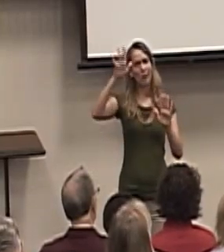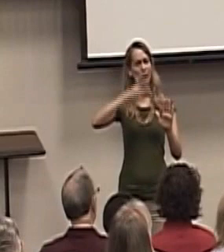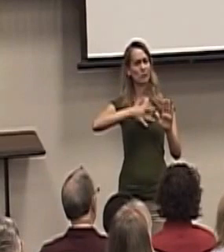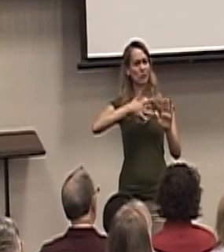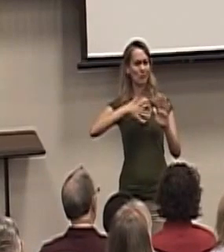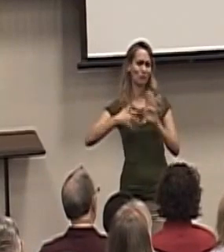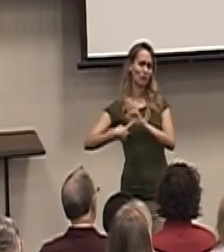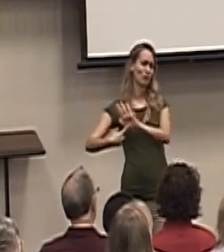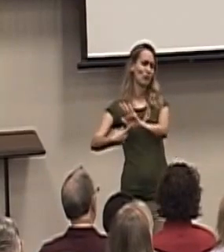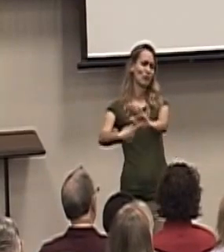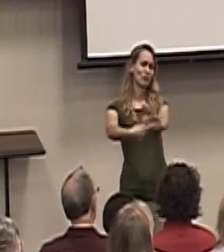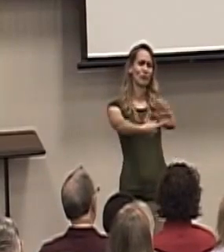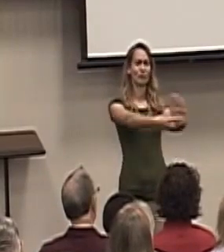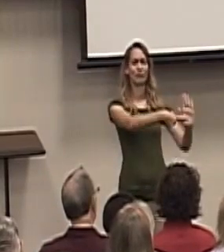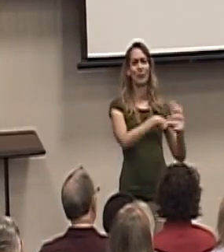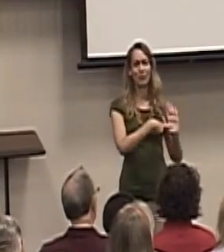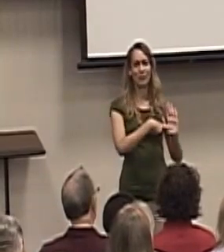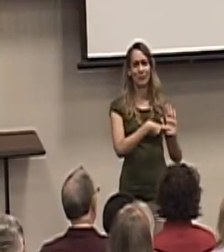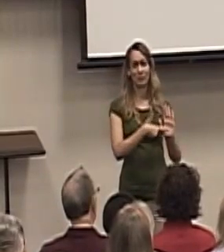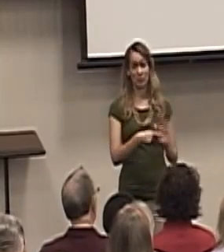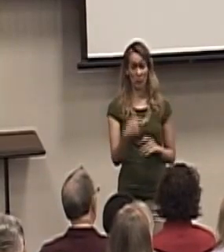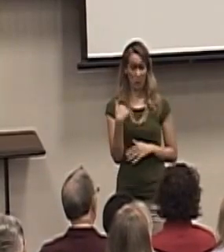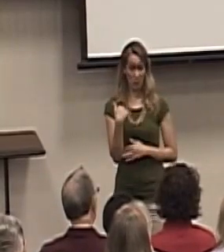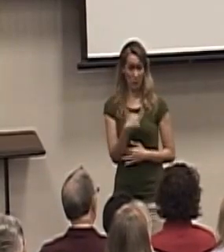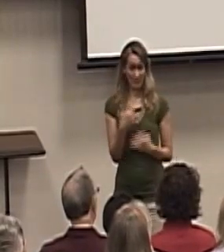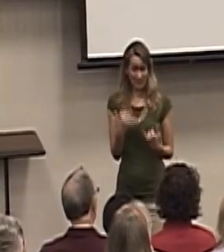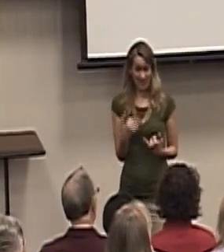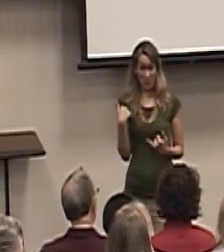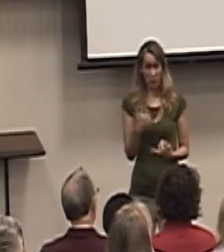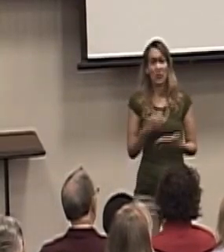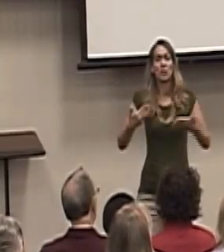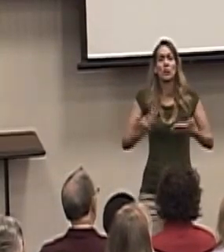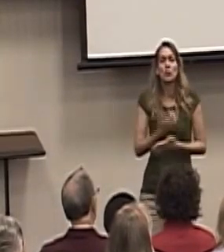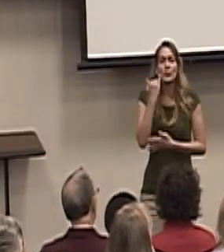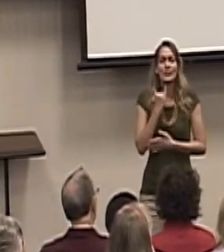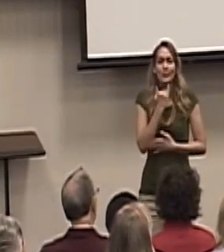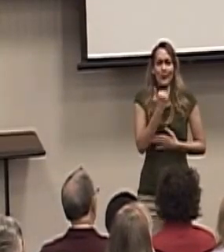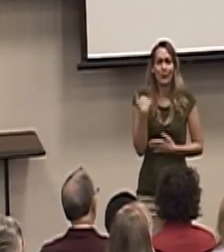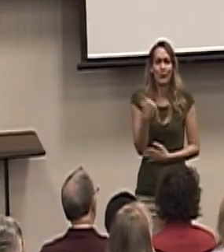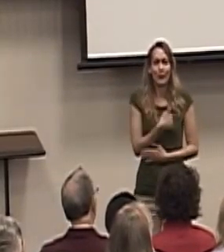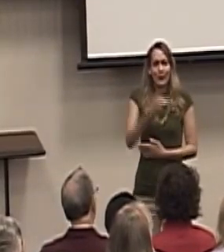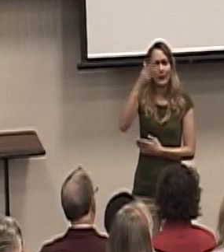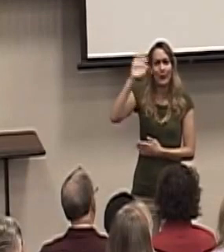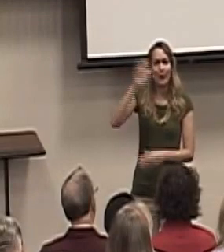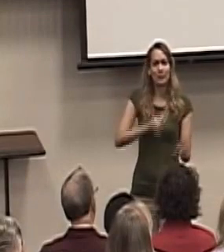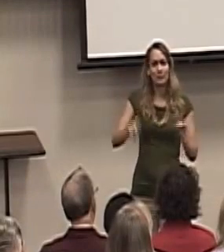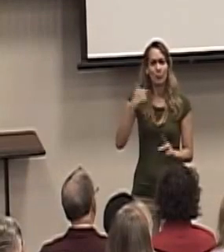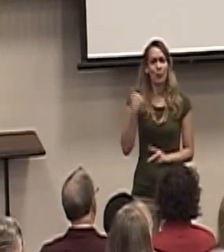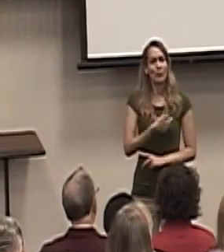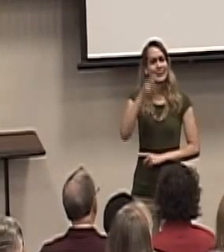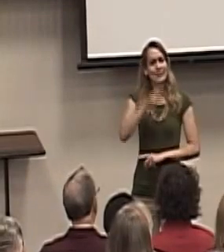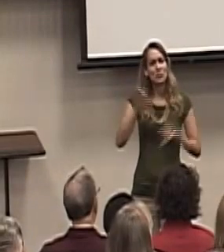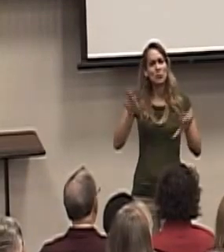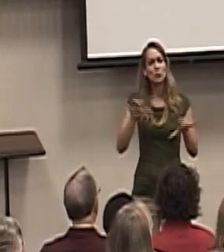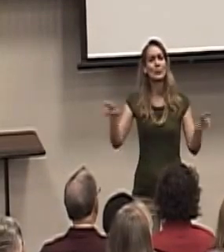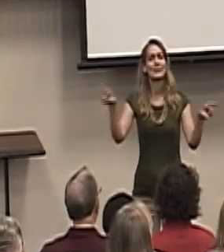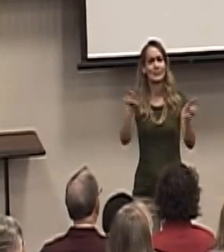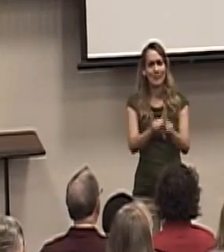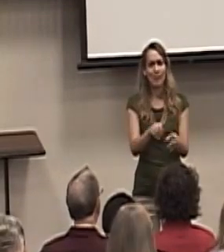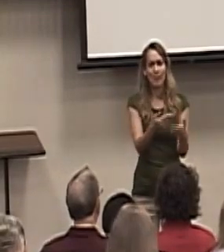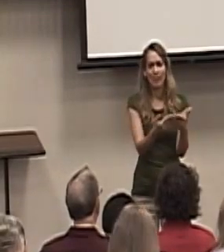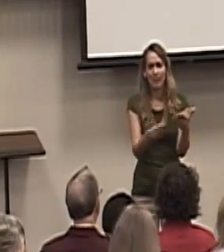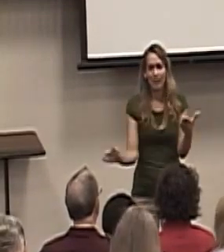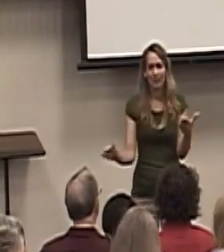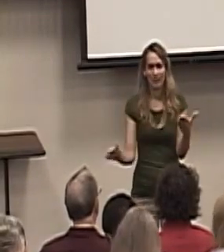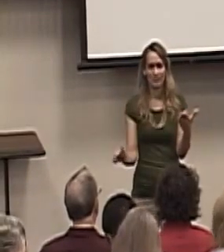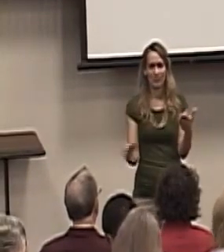single person. And as the new Israel, as the people of God, we are called to do the same thing. And that's why I had Chris read this passage this morning. Let's read it